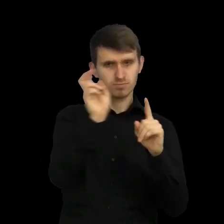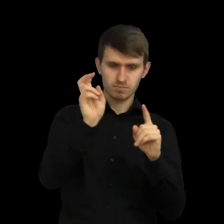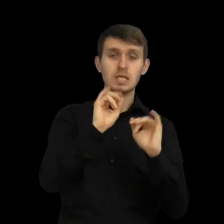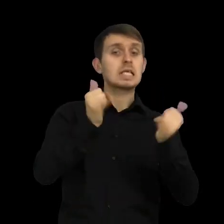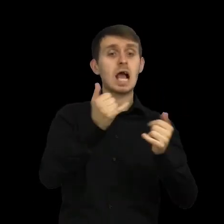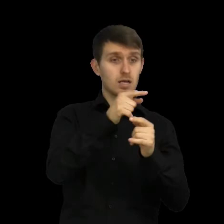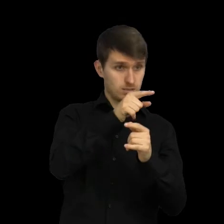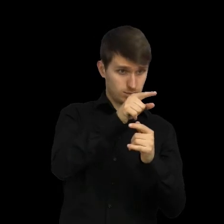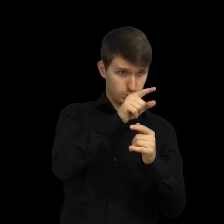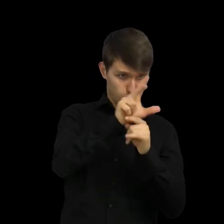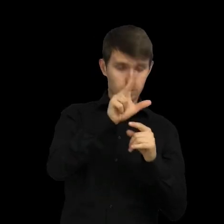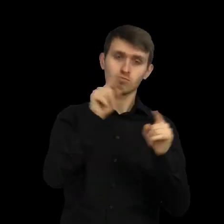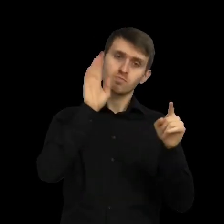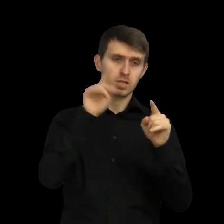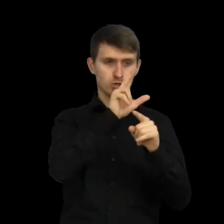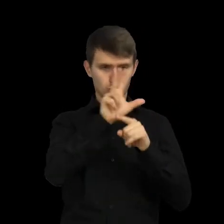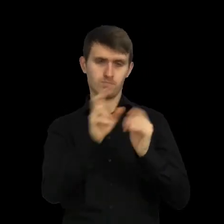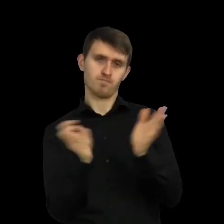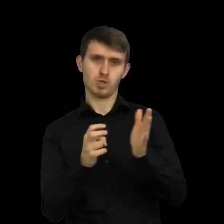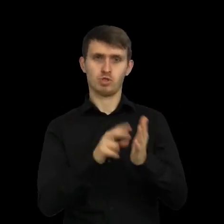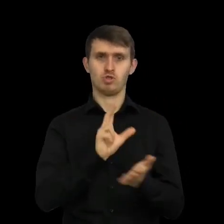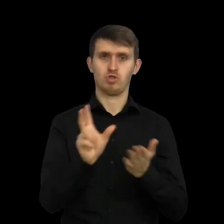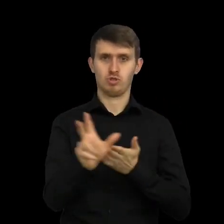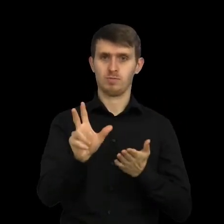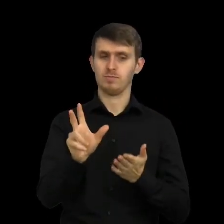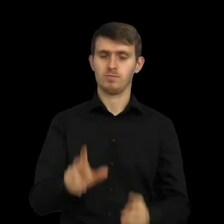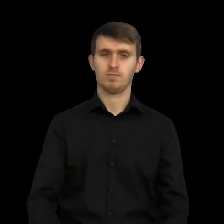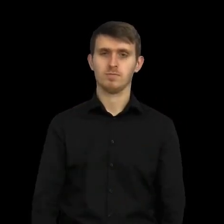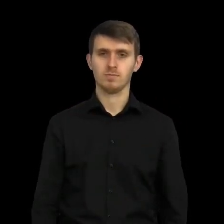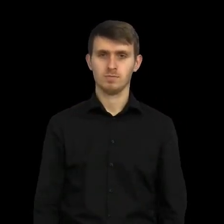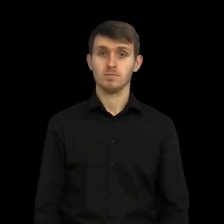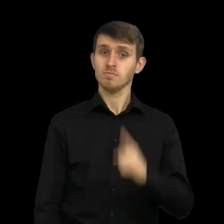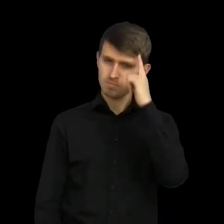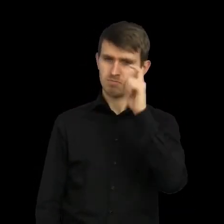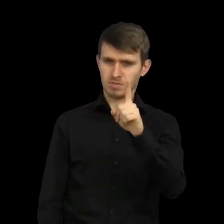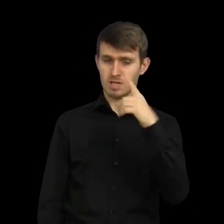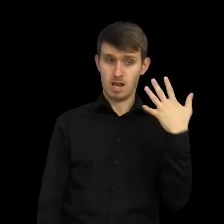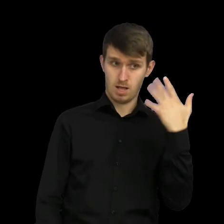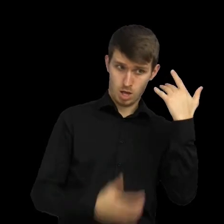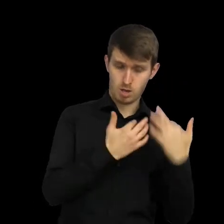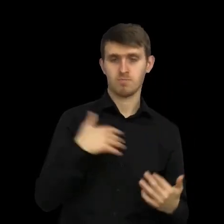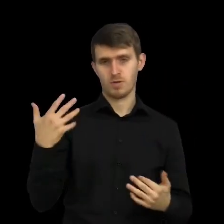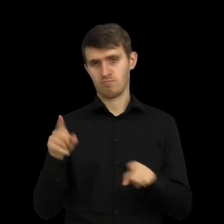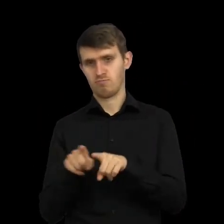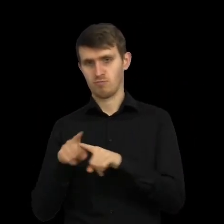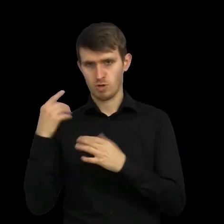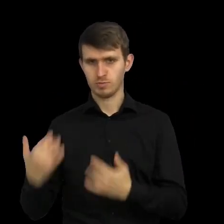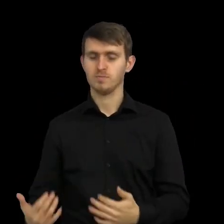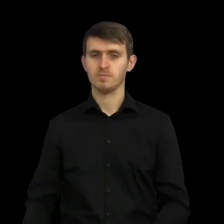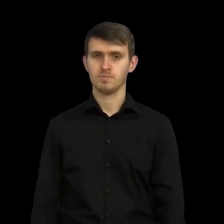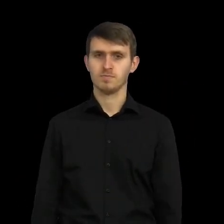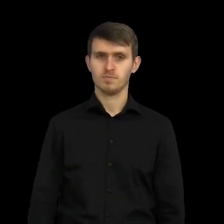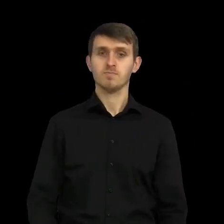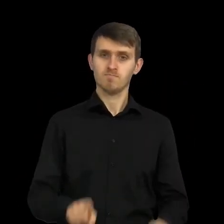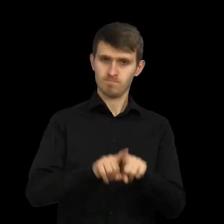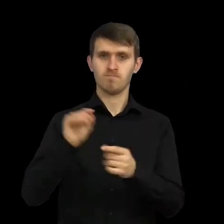x. So let's divide. Let's divide by negative 13. Now, you know by now, anything you do to the left-hand